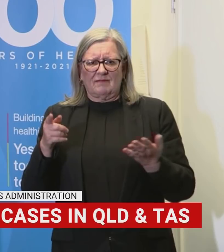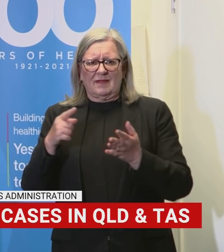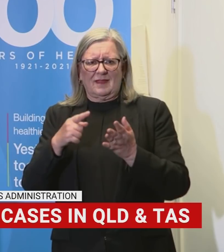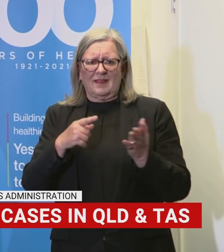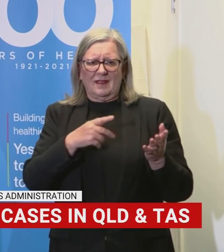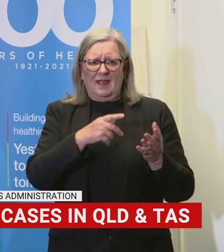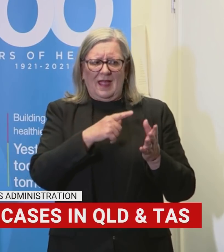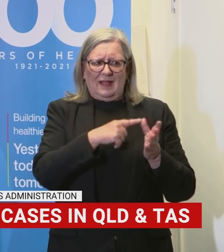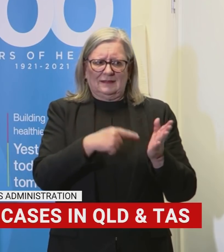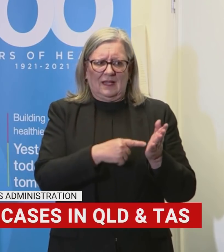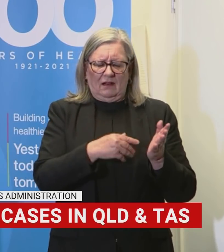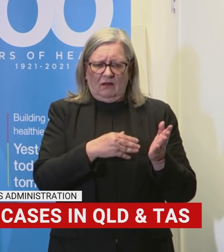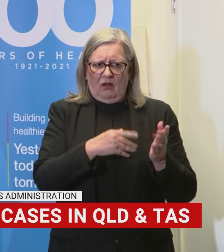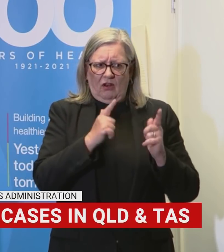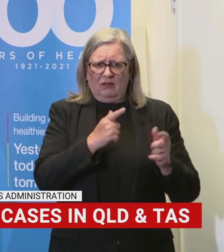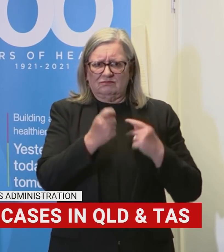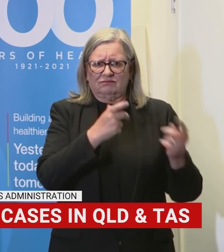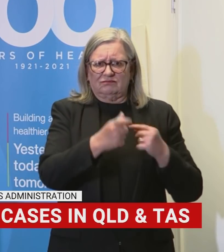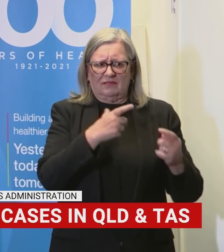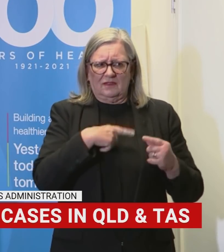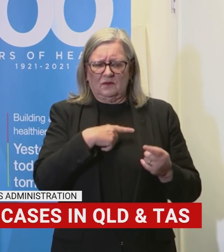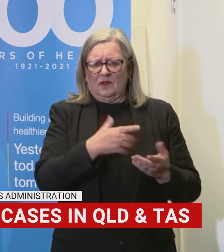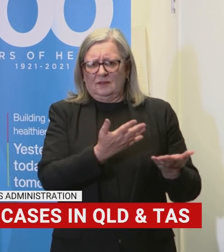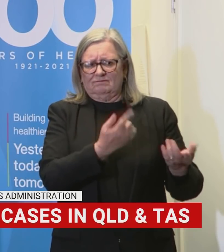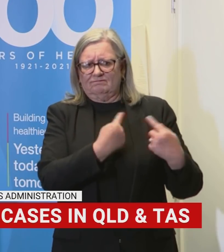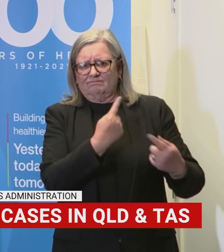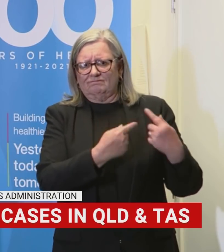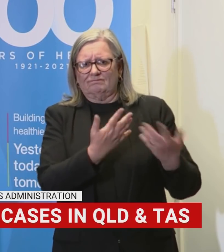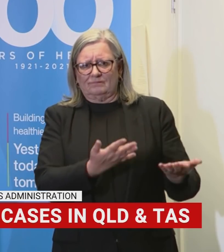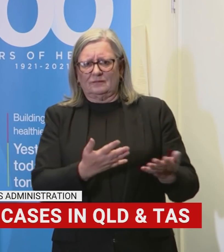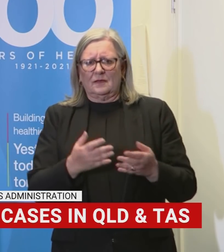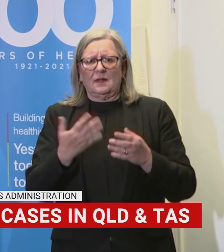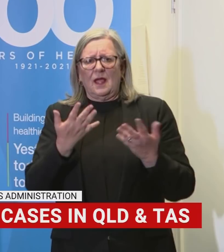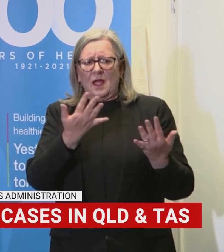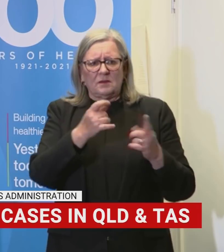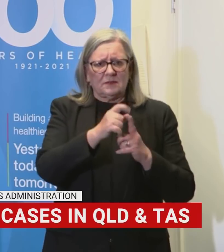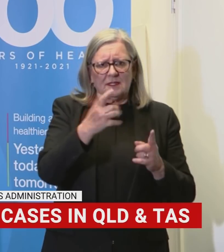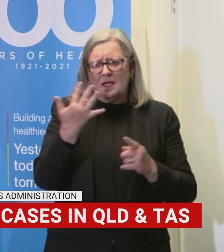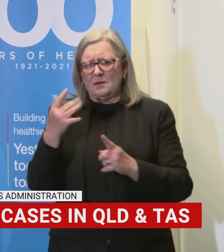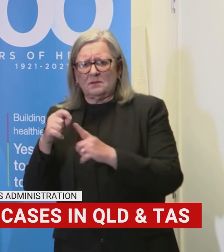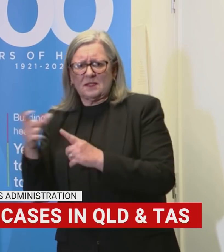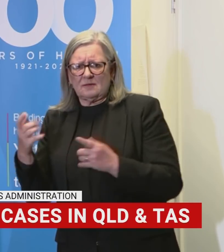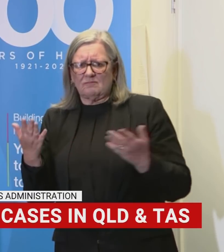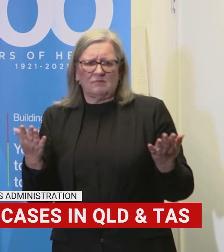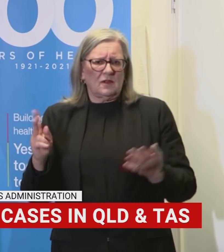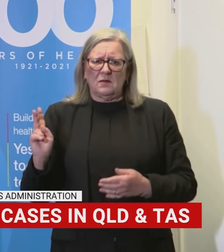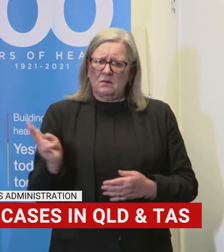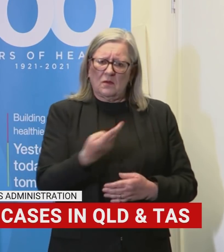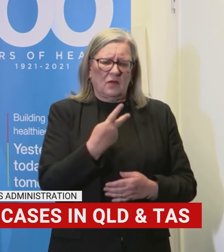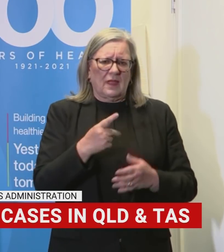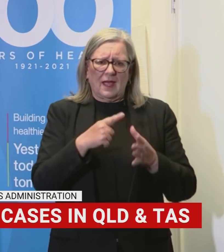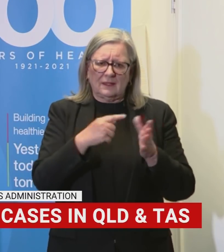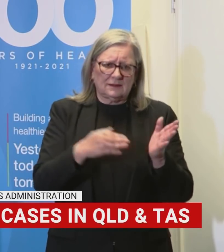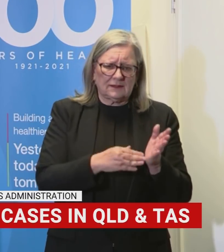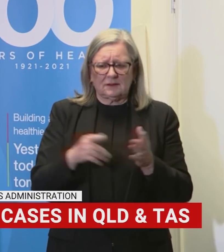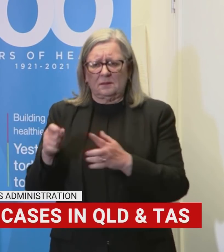so on a per vaccination basis, we're seeing about the same number of adverse event reporting, whether you're having AstraZeneca or Pfizer. There's not one